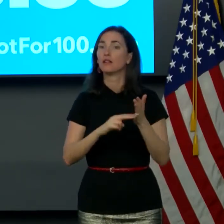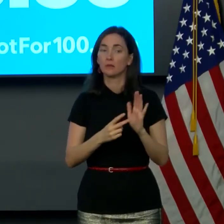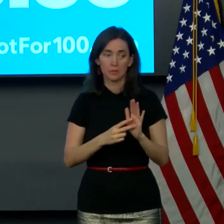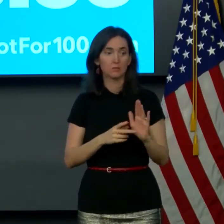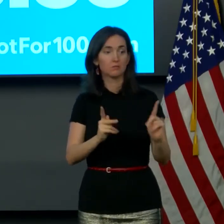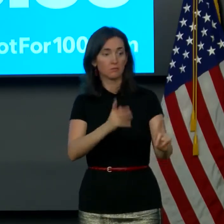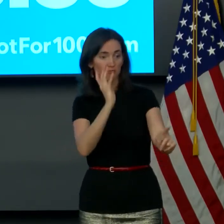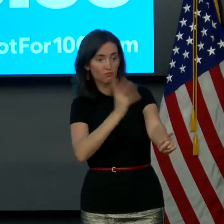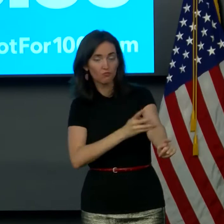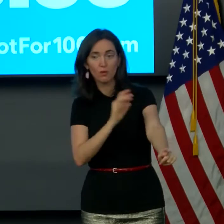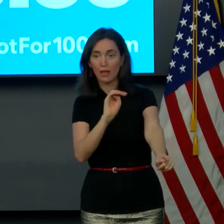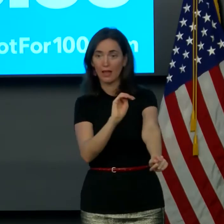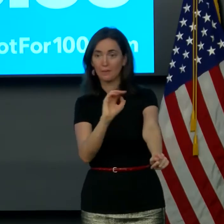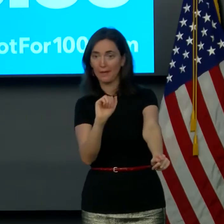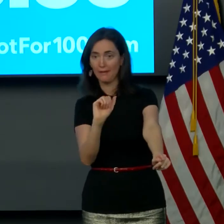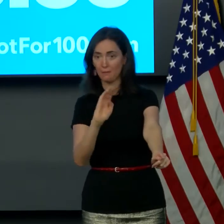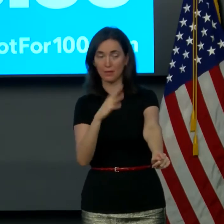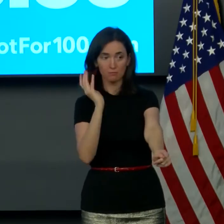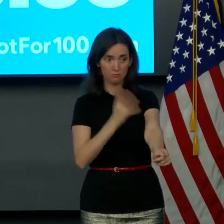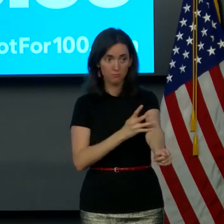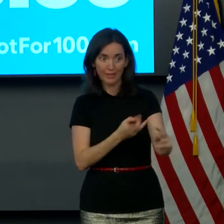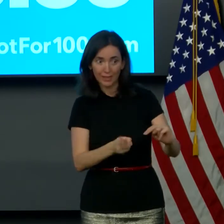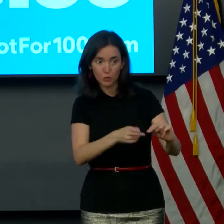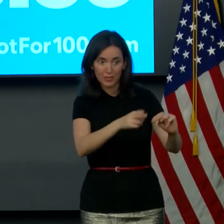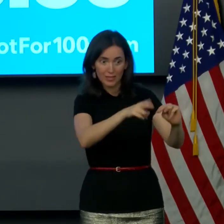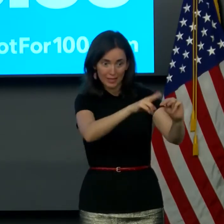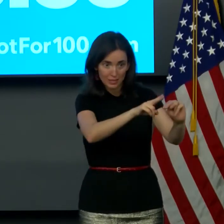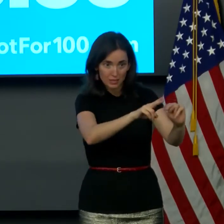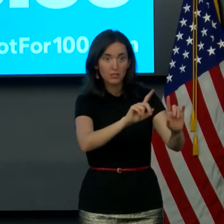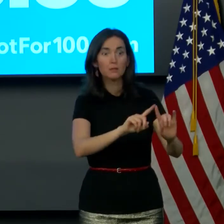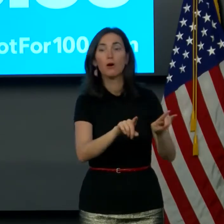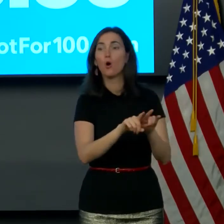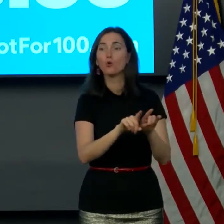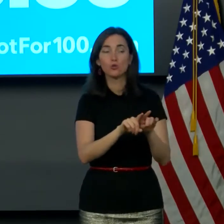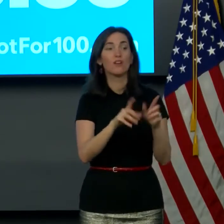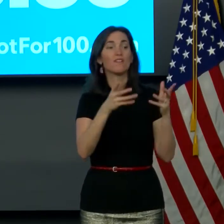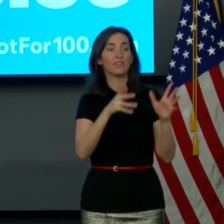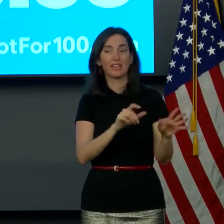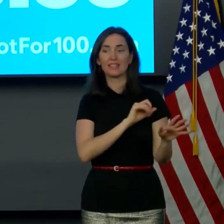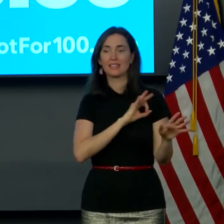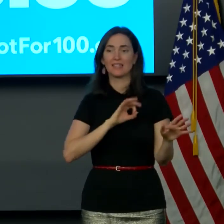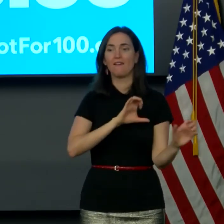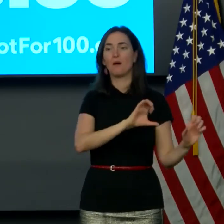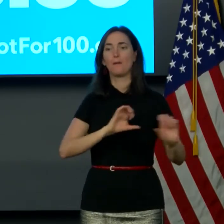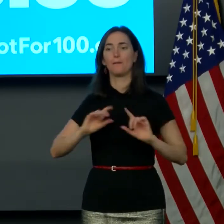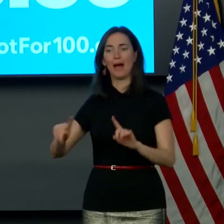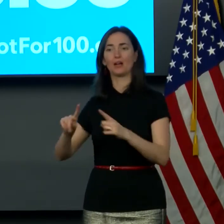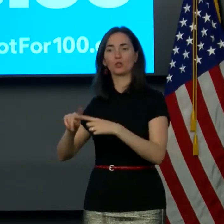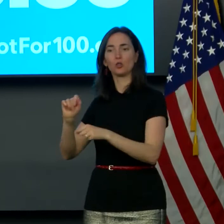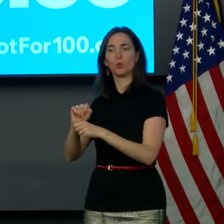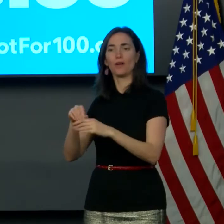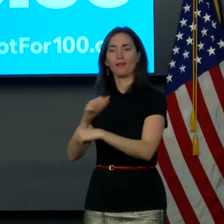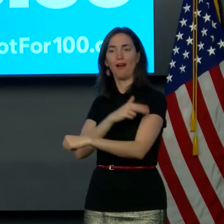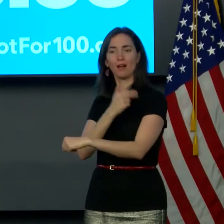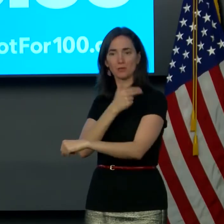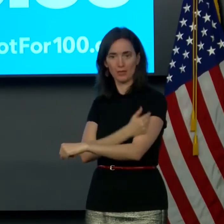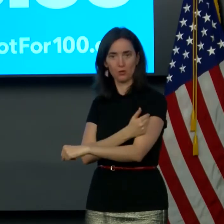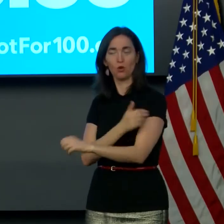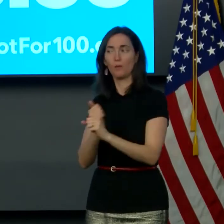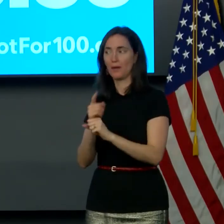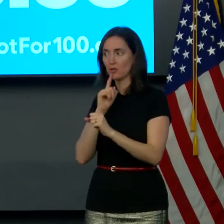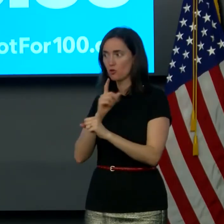monoclonal antibody infusions that are being administered, but also so we can return staff to the bedside and augment the